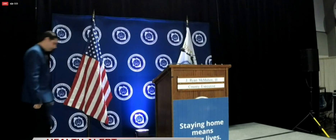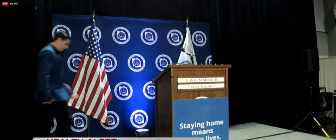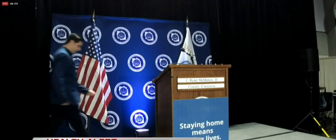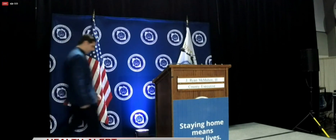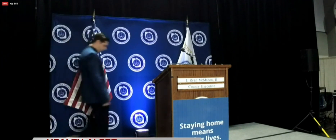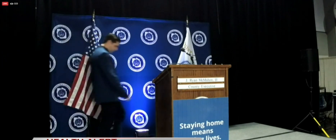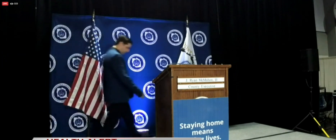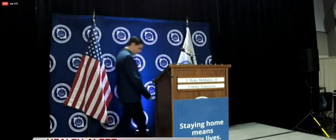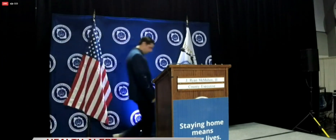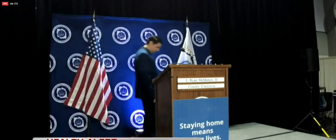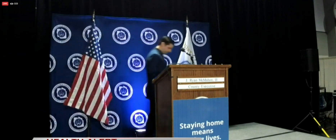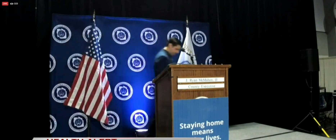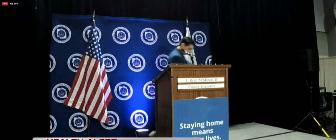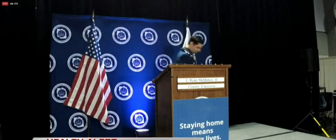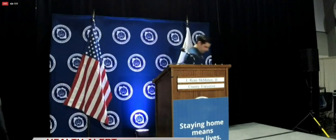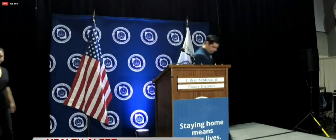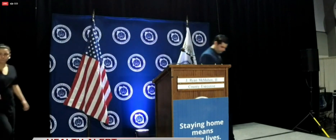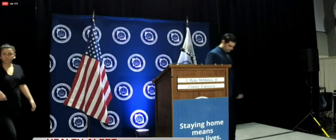Ish.